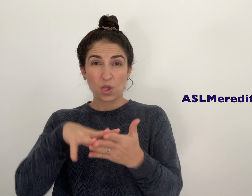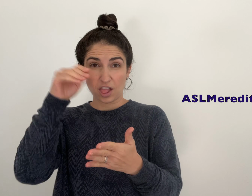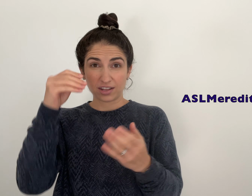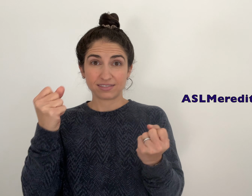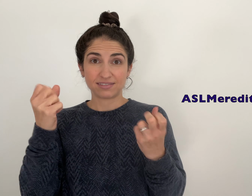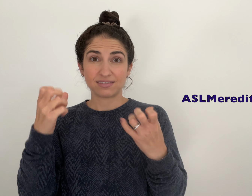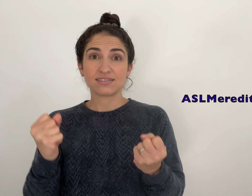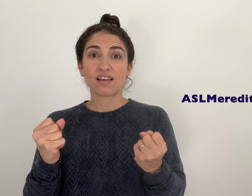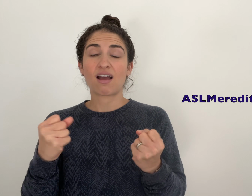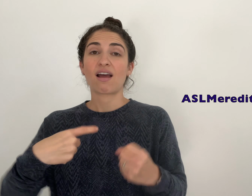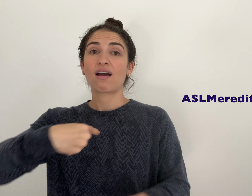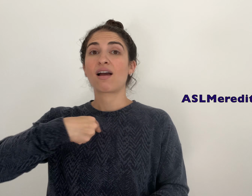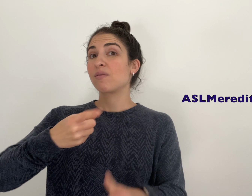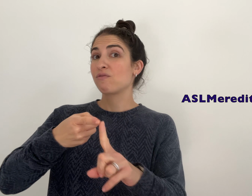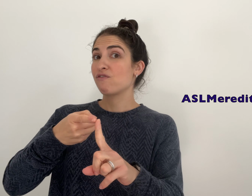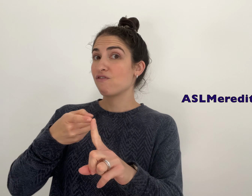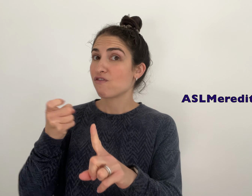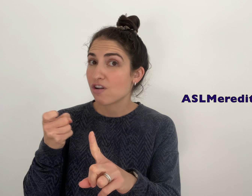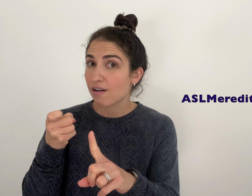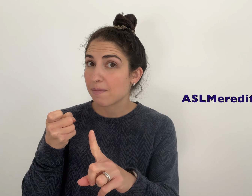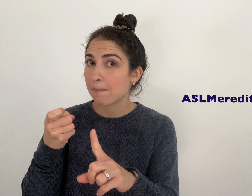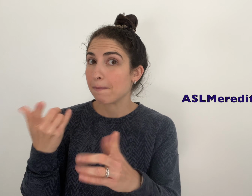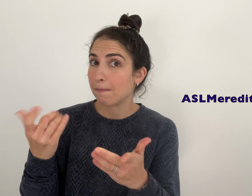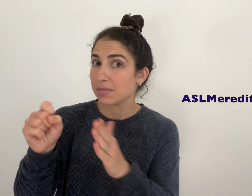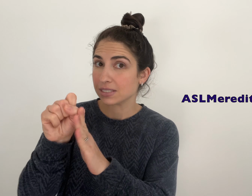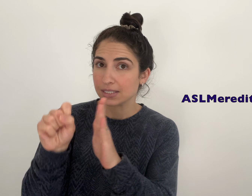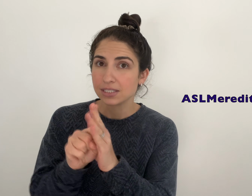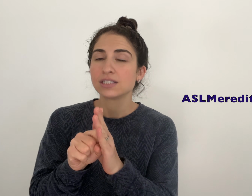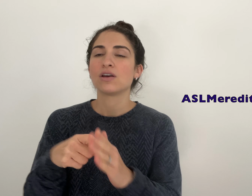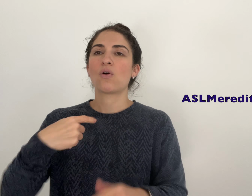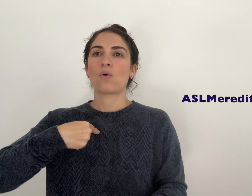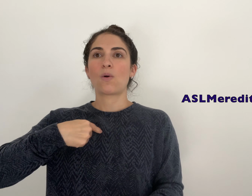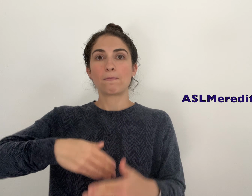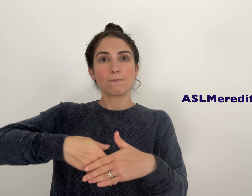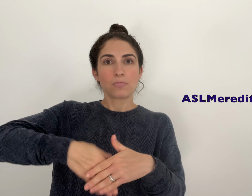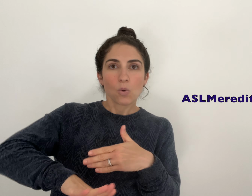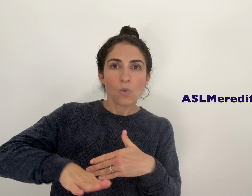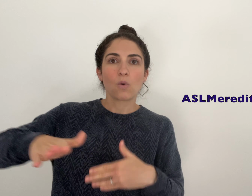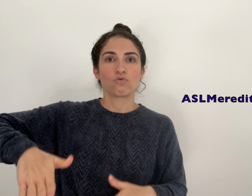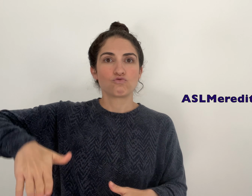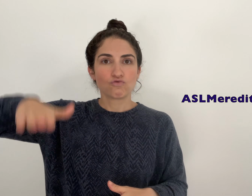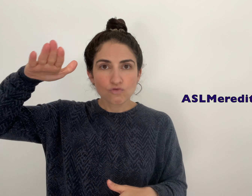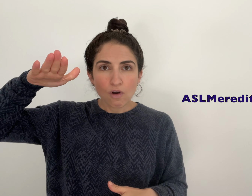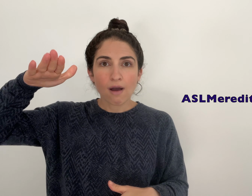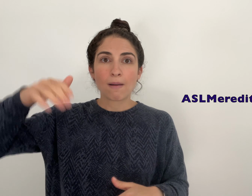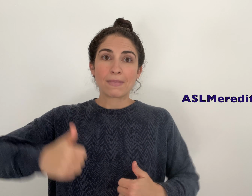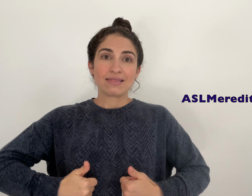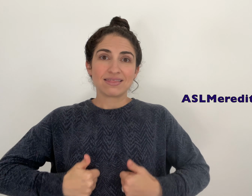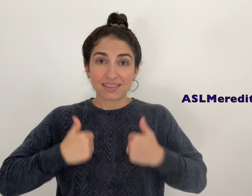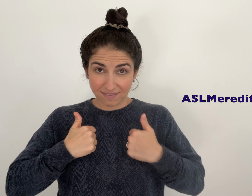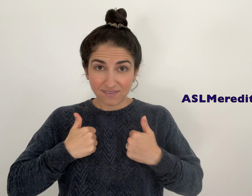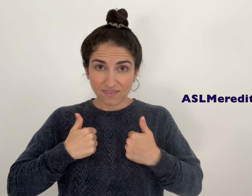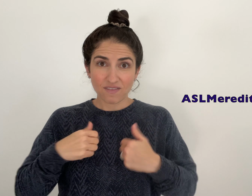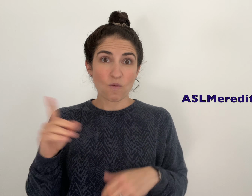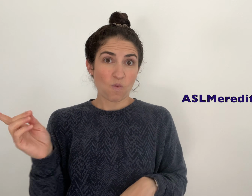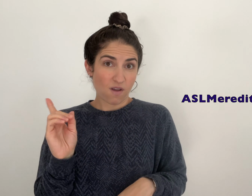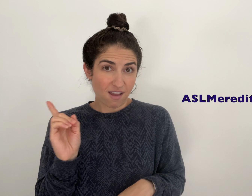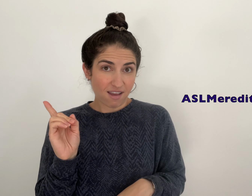If you want to learn to sign I'm from a state or I was born or grew up, live